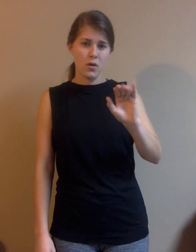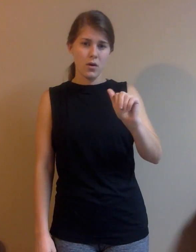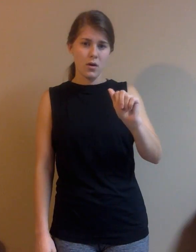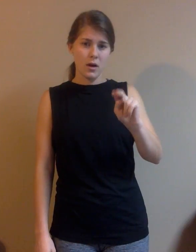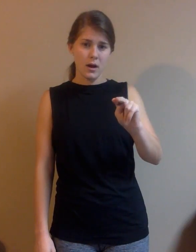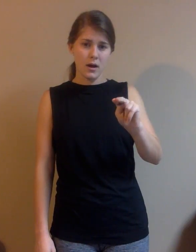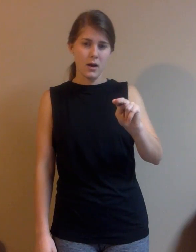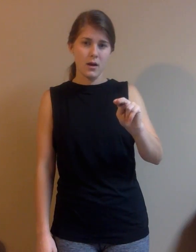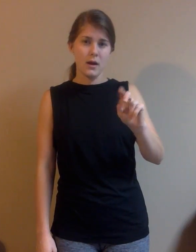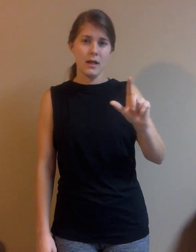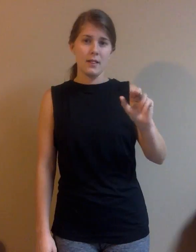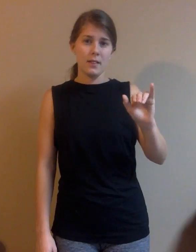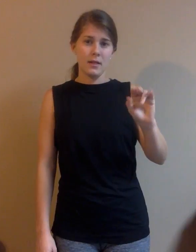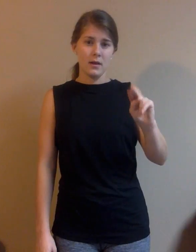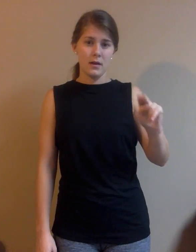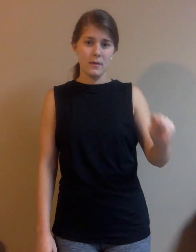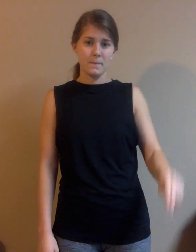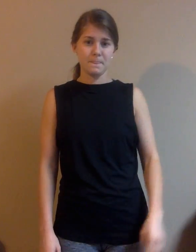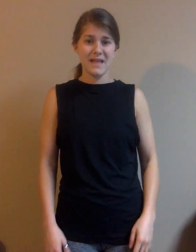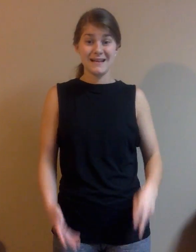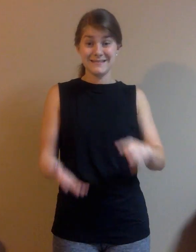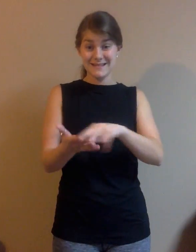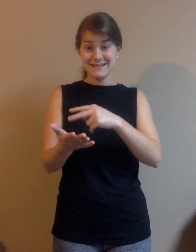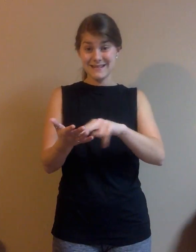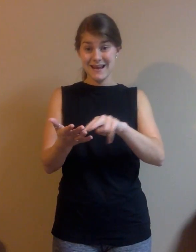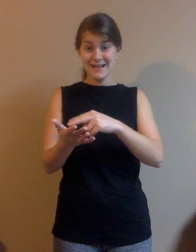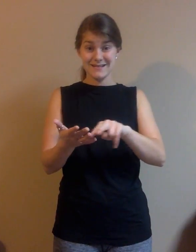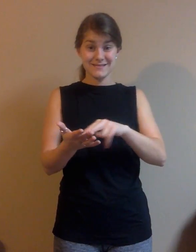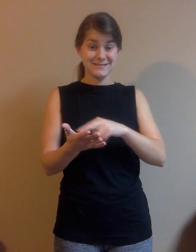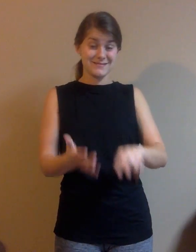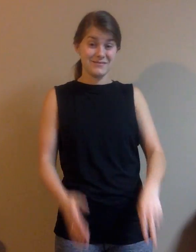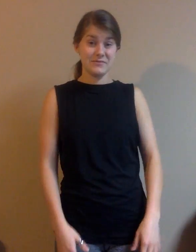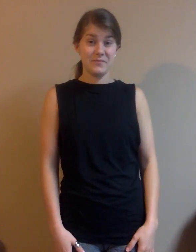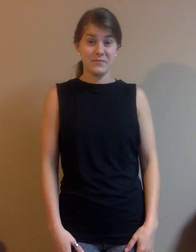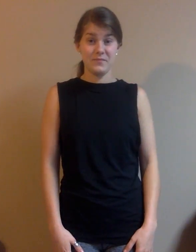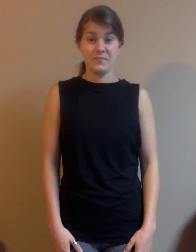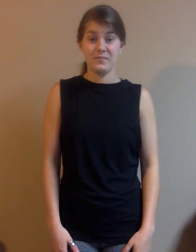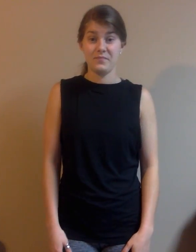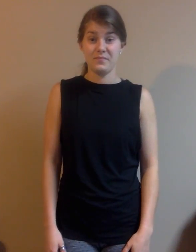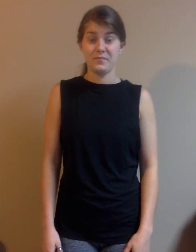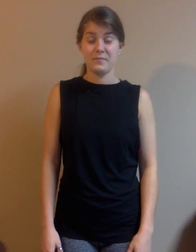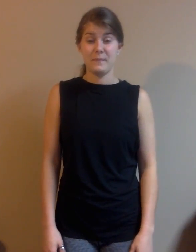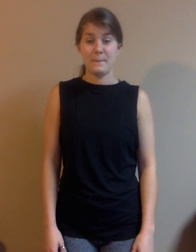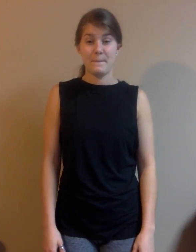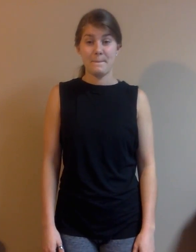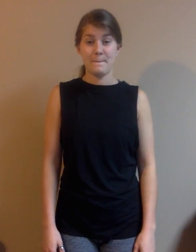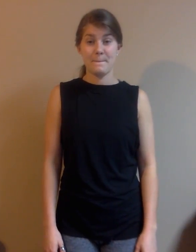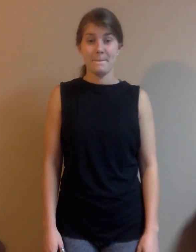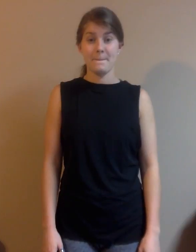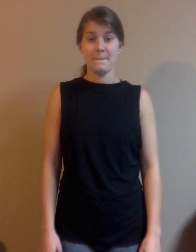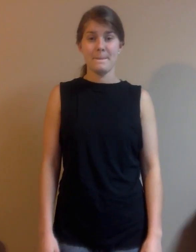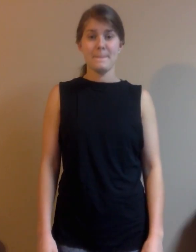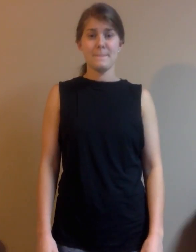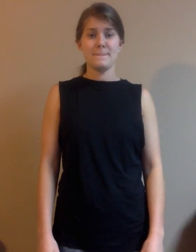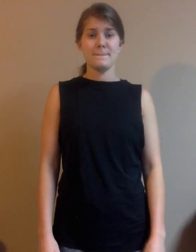and Phantom of the Opera. She's wonderful. I used to be on the board of the Royal Ballet in England, as you can see. And anyway, Julie and I had